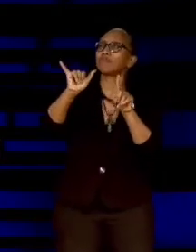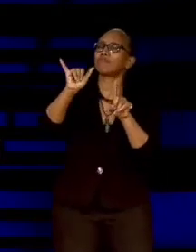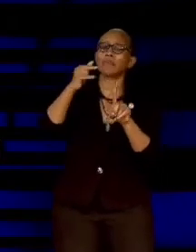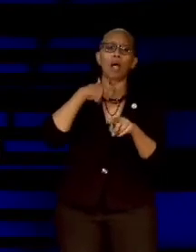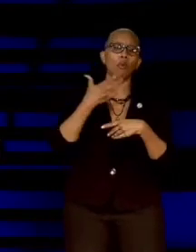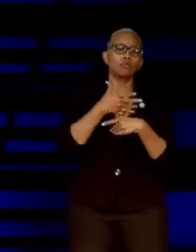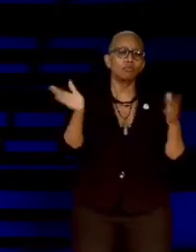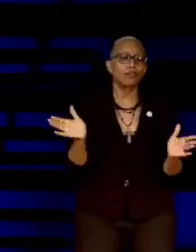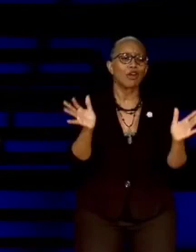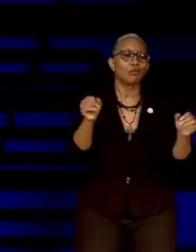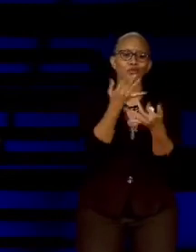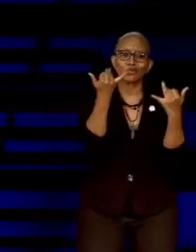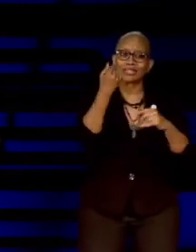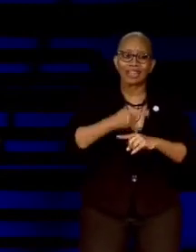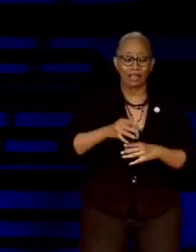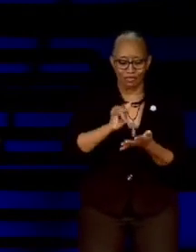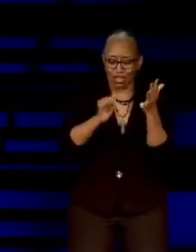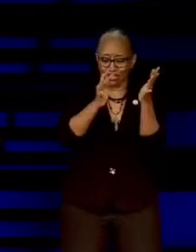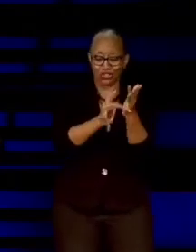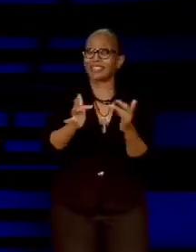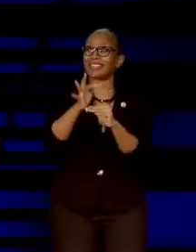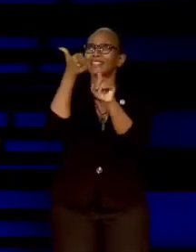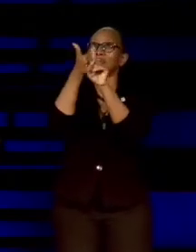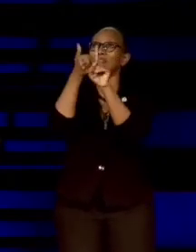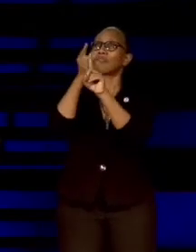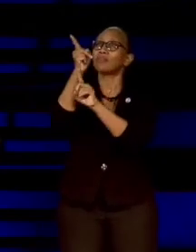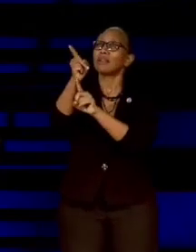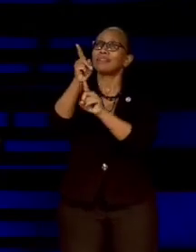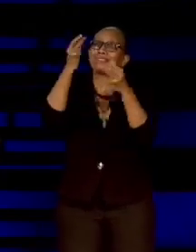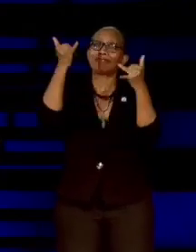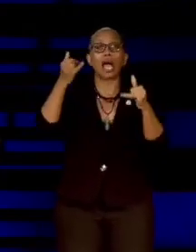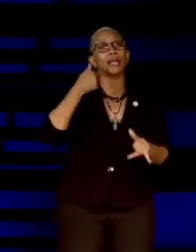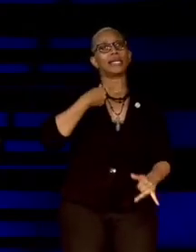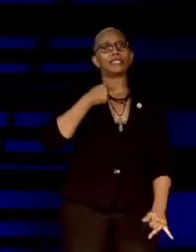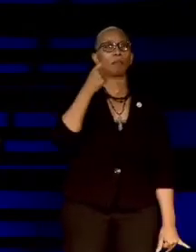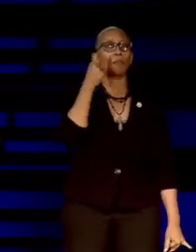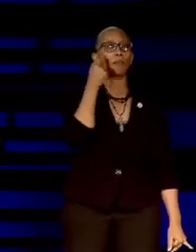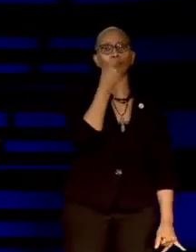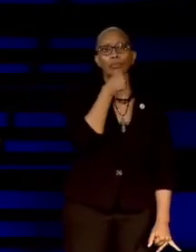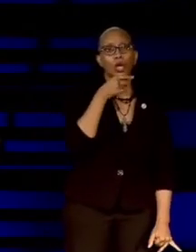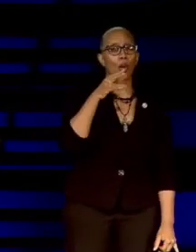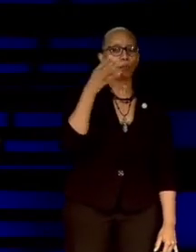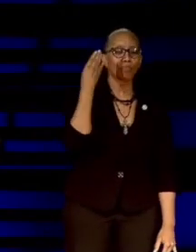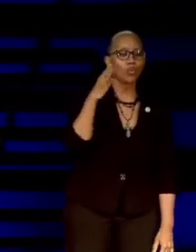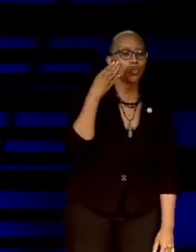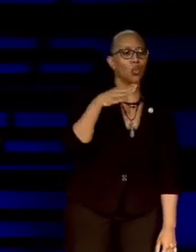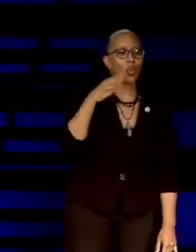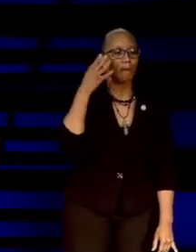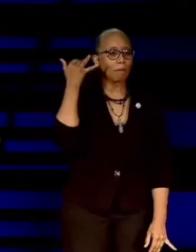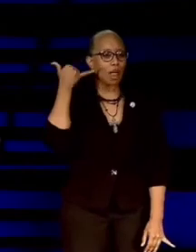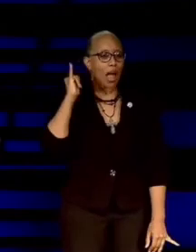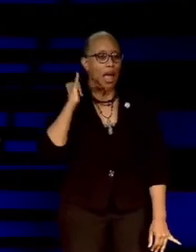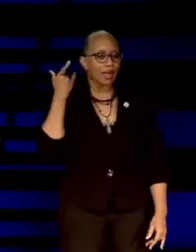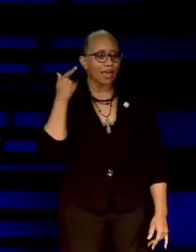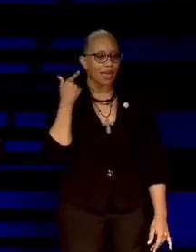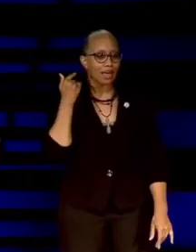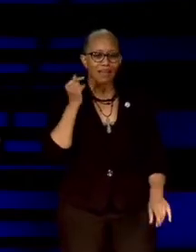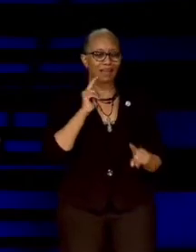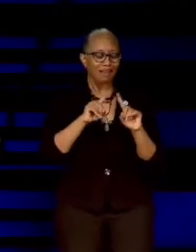motivate somebody that he is not just a blonde-haired, blue-eyed Jesus, but when you go higher in